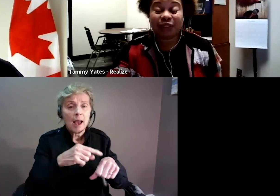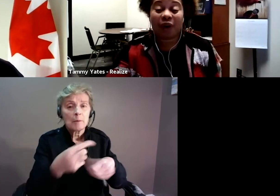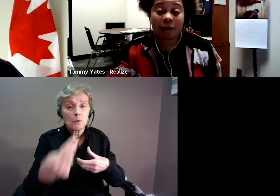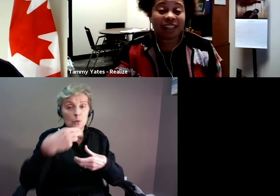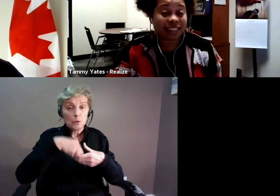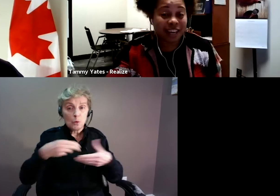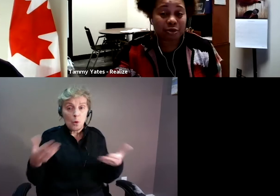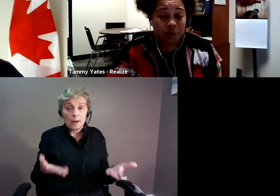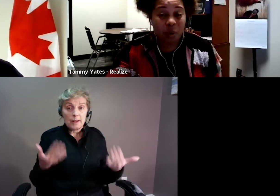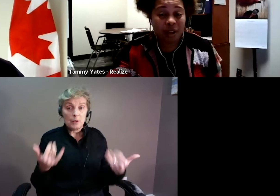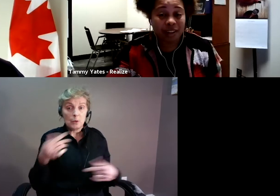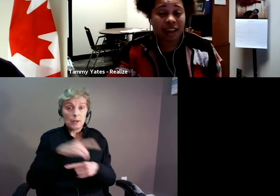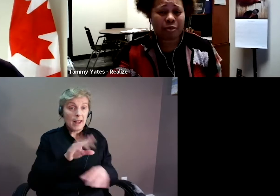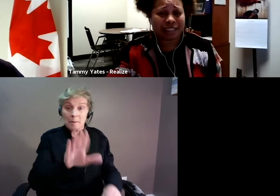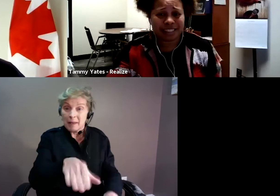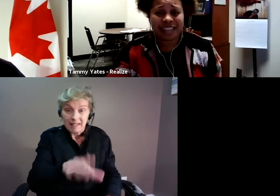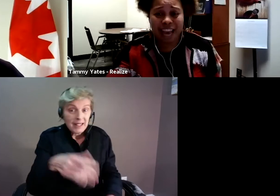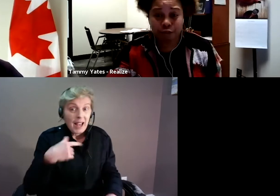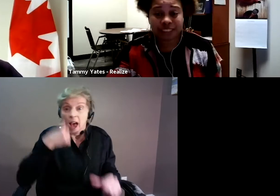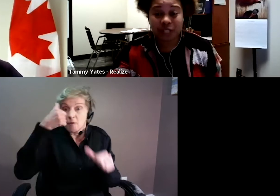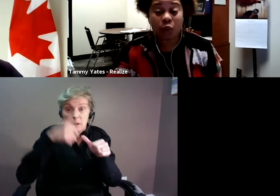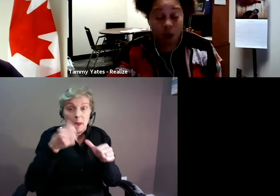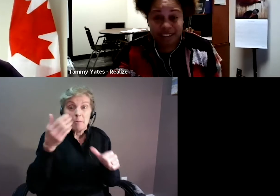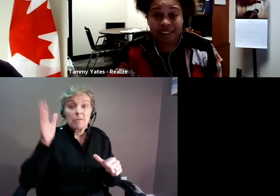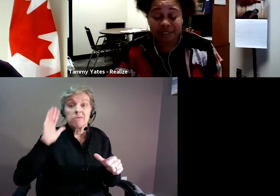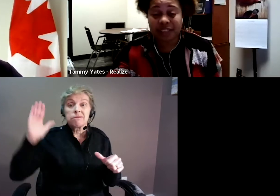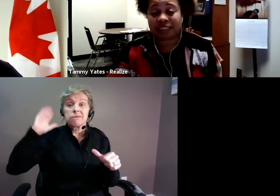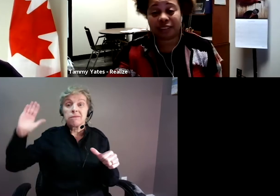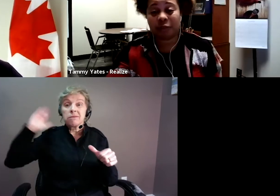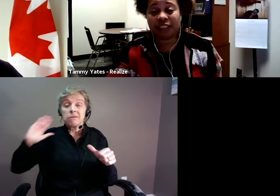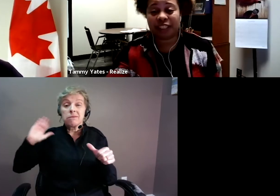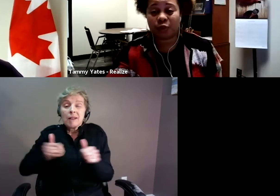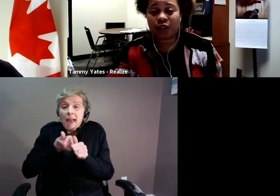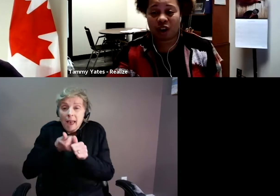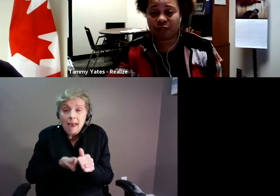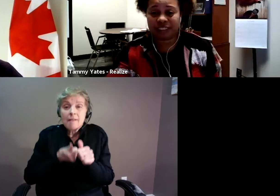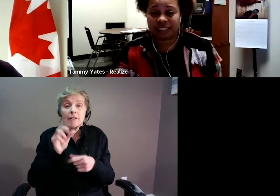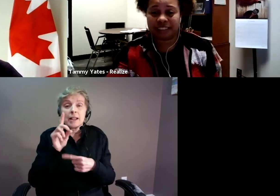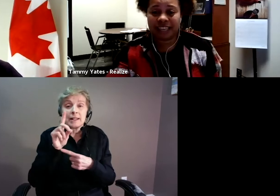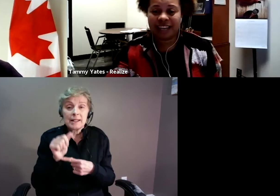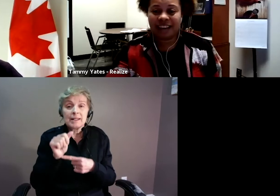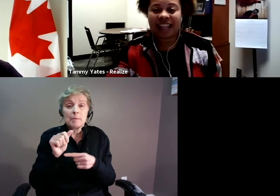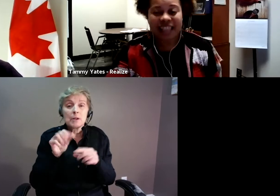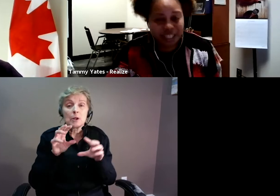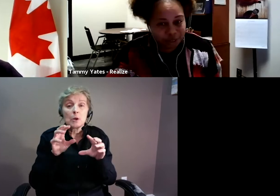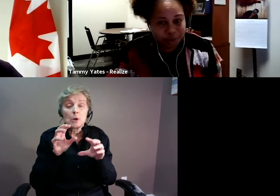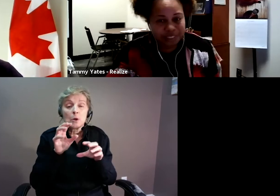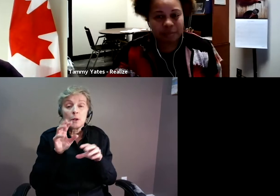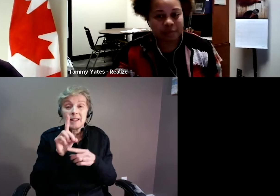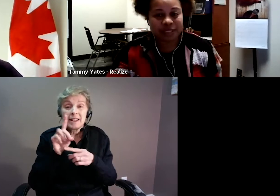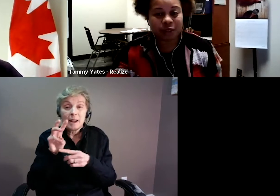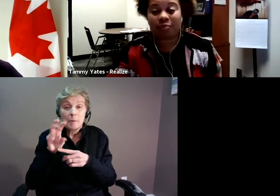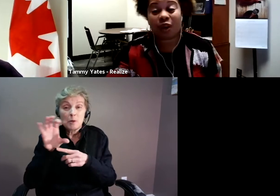but as far back as I can recall, practically every single one of these disability and work conferences. That